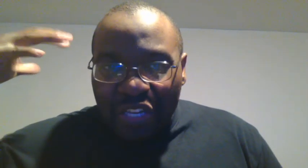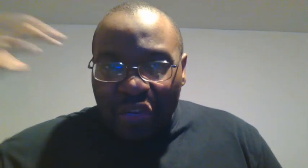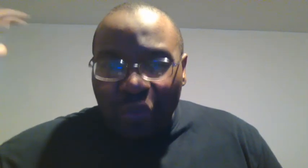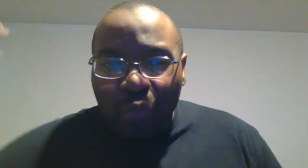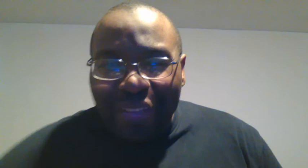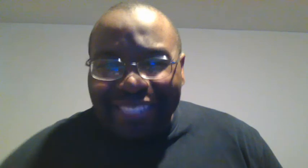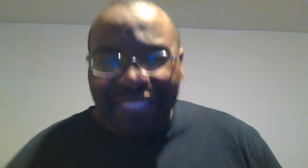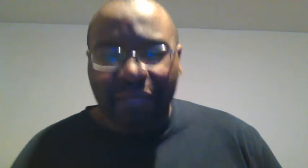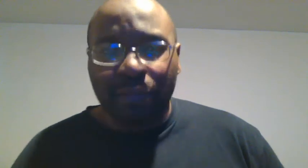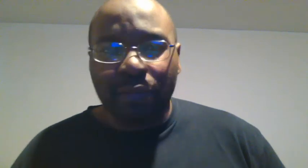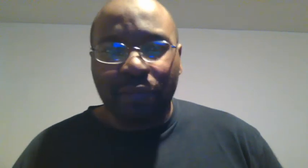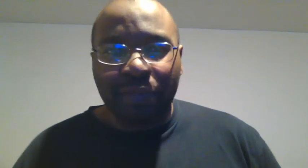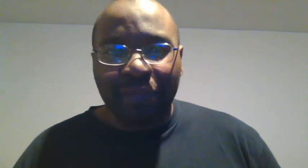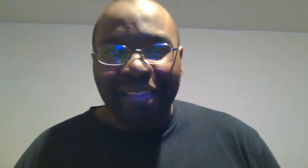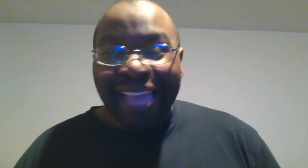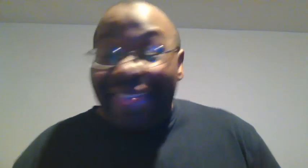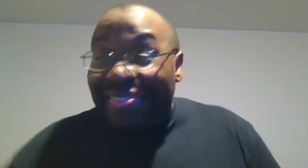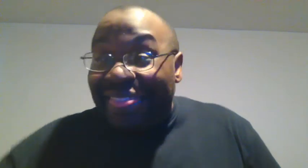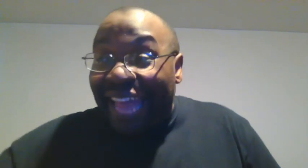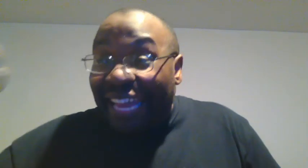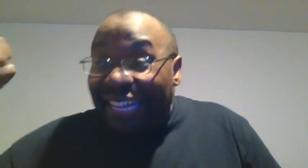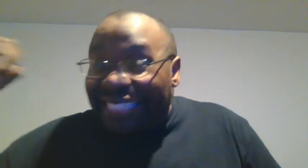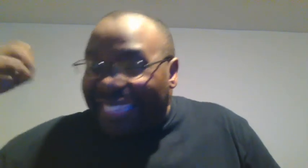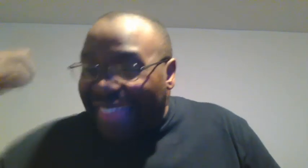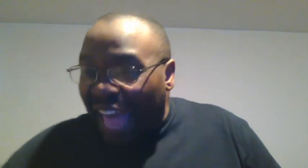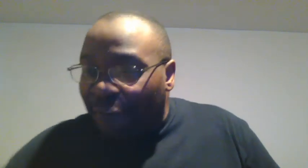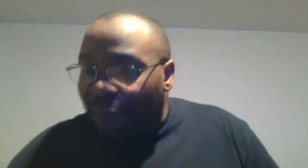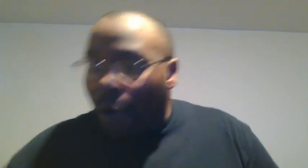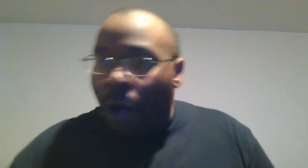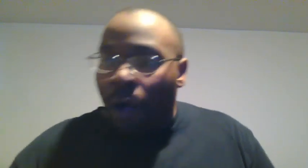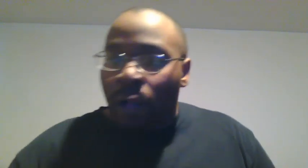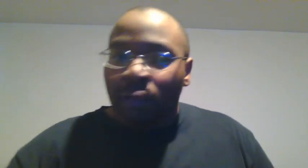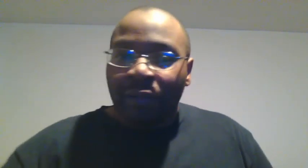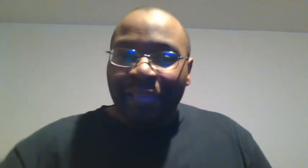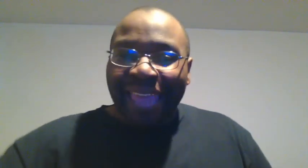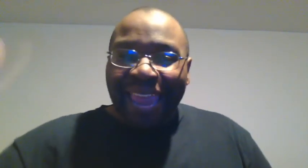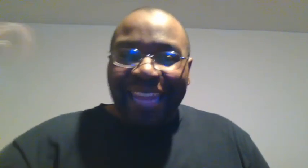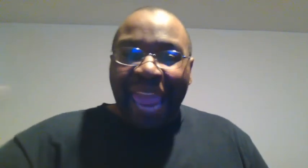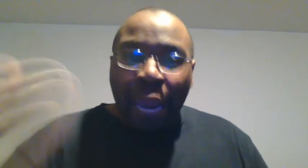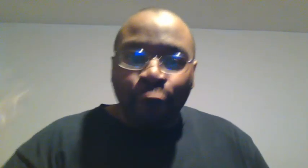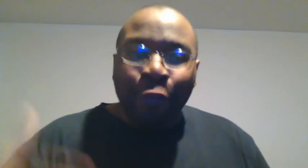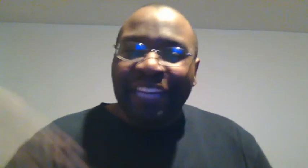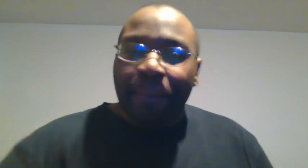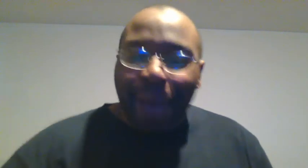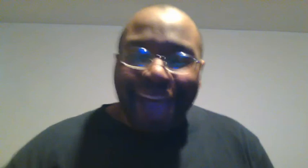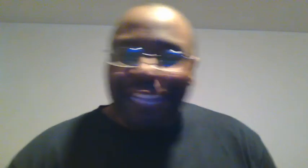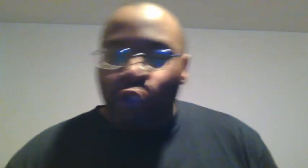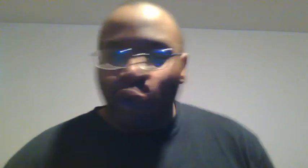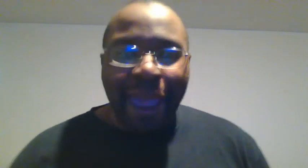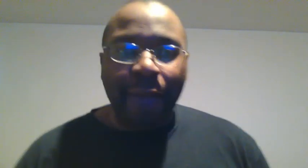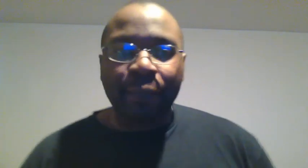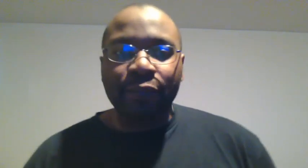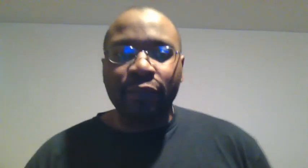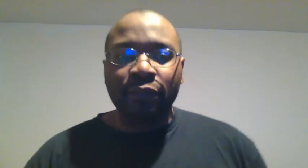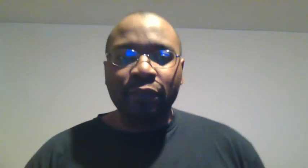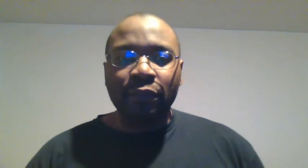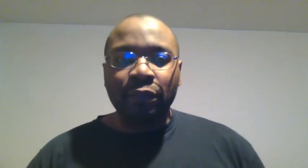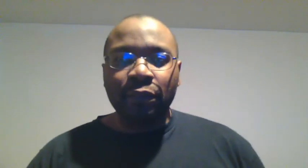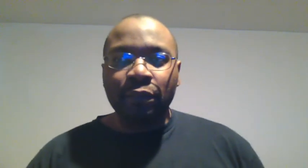use wisdom. Let us not fall in every demonic trap.